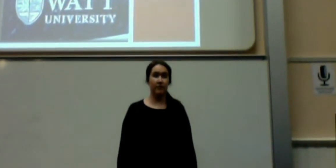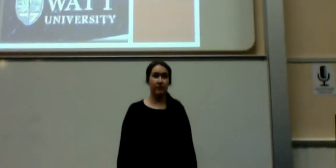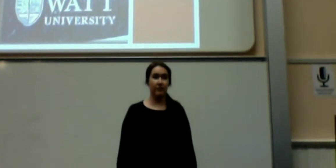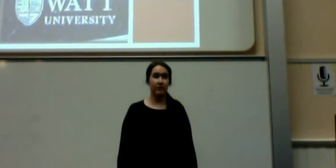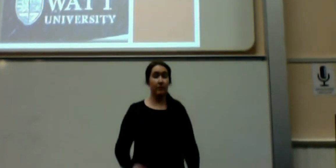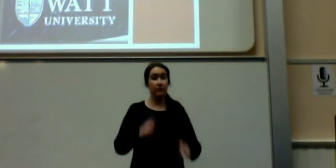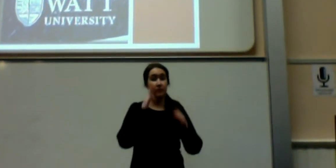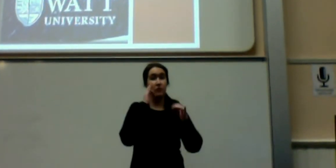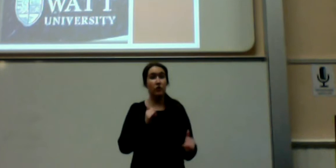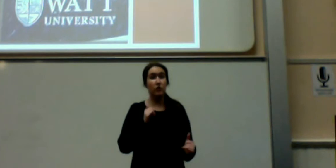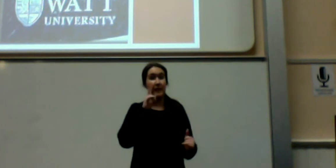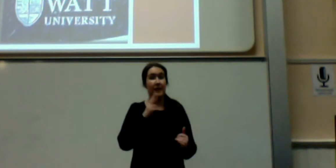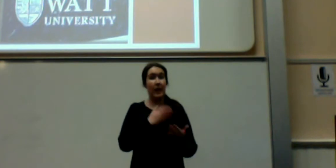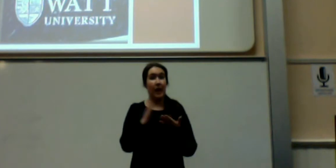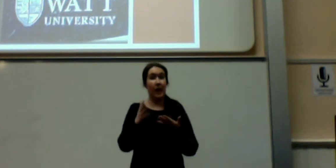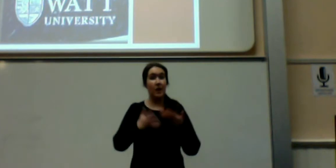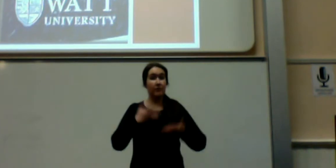So is that all?